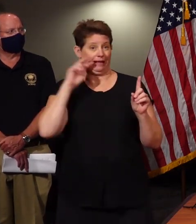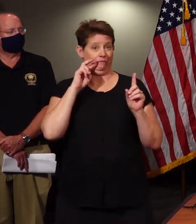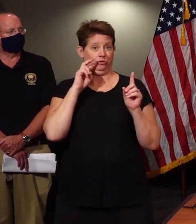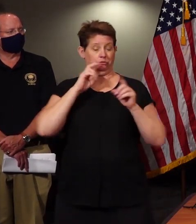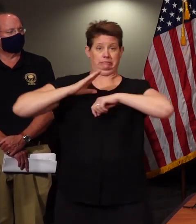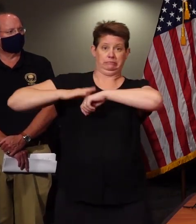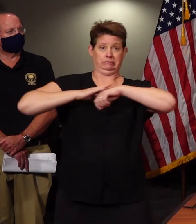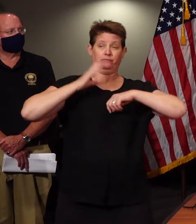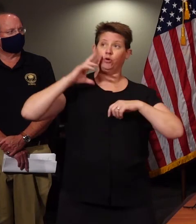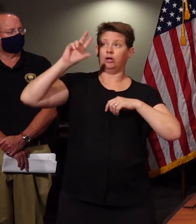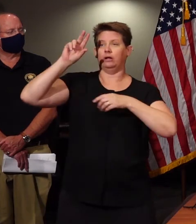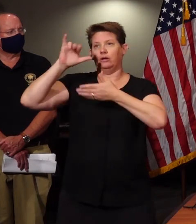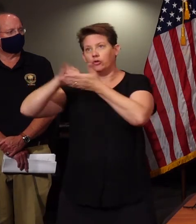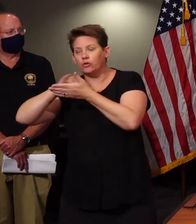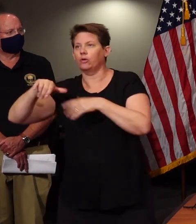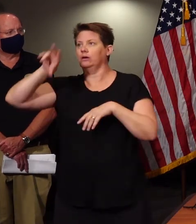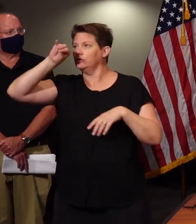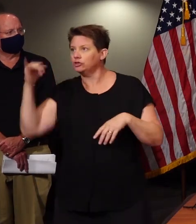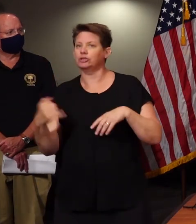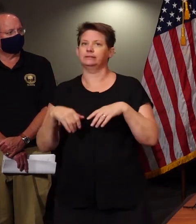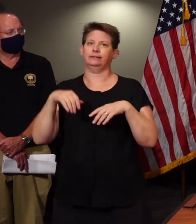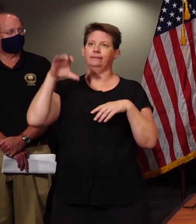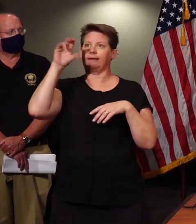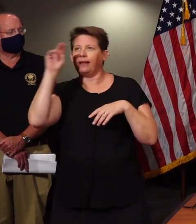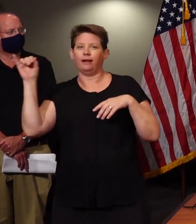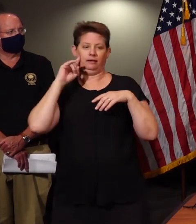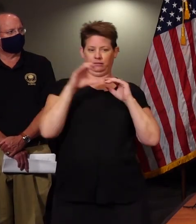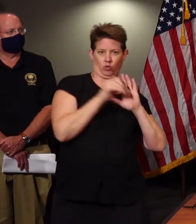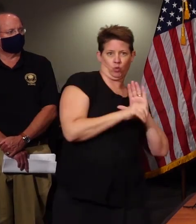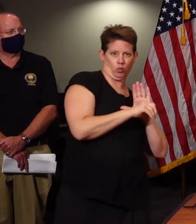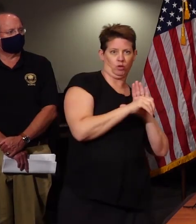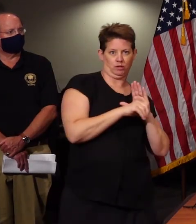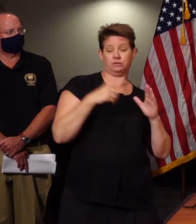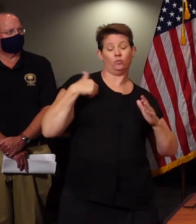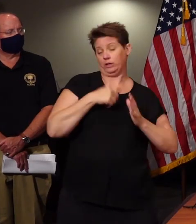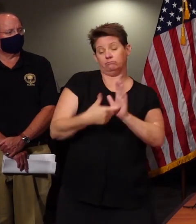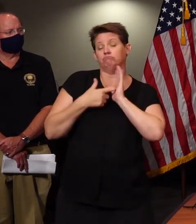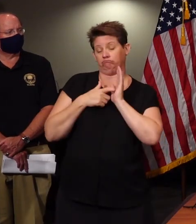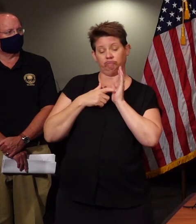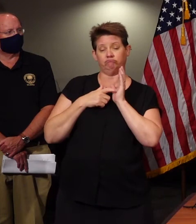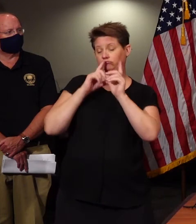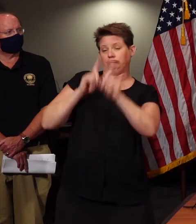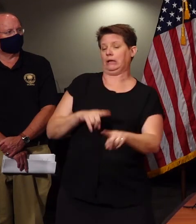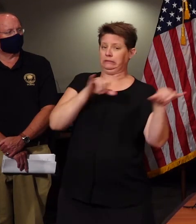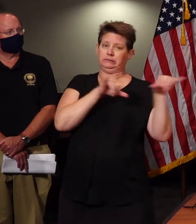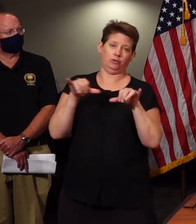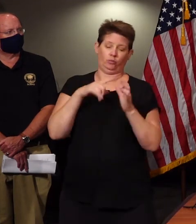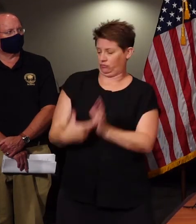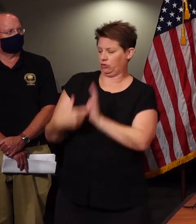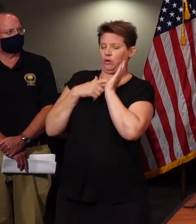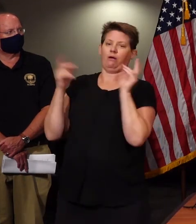advisory for New York, New Jersey, Connecticut, and the city of New Orleans. We responded by requiring people from those places to